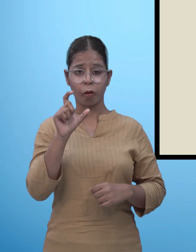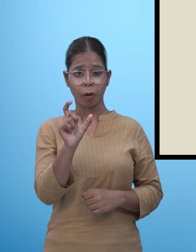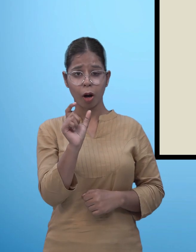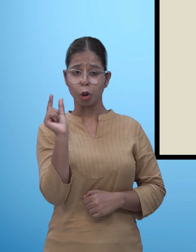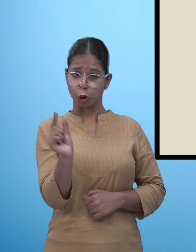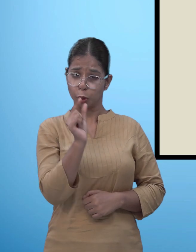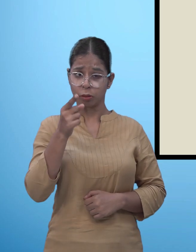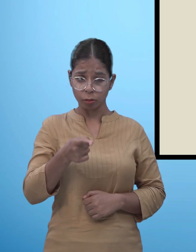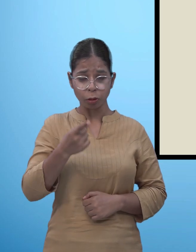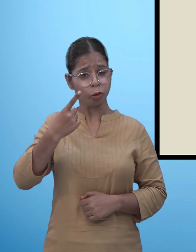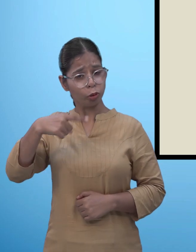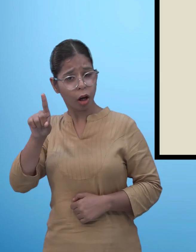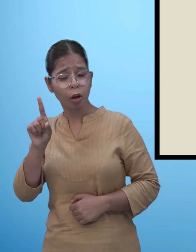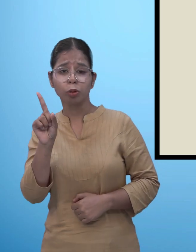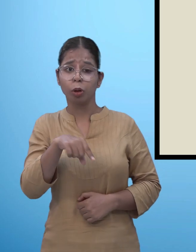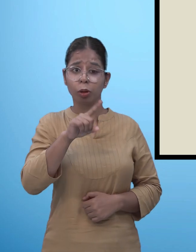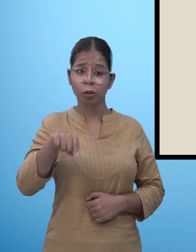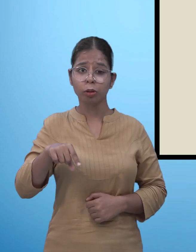ago.